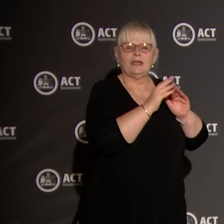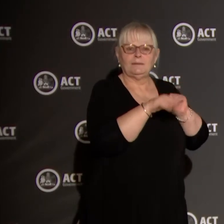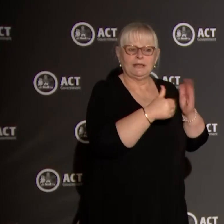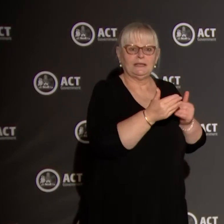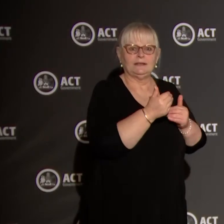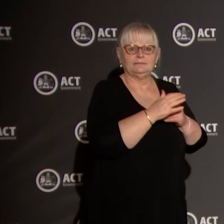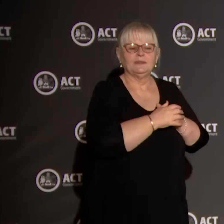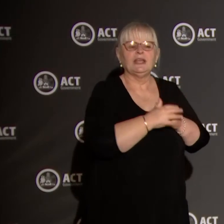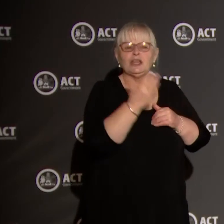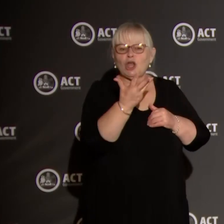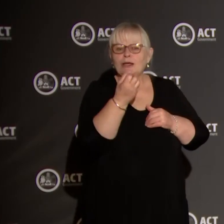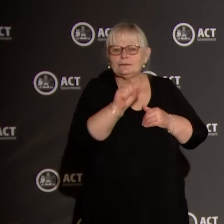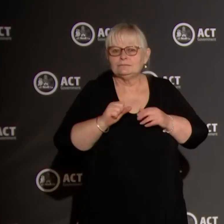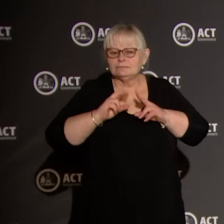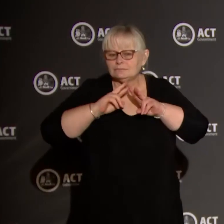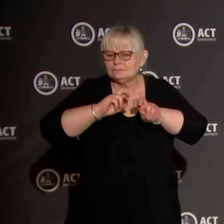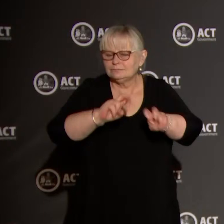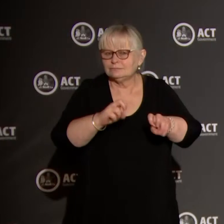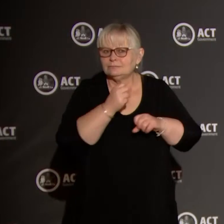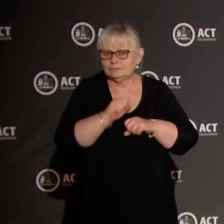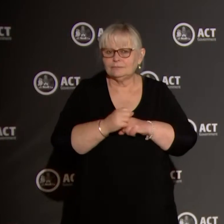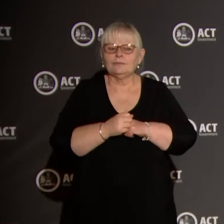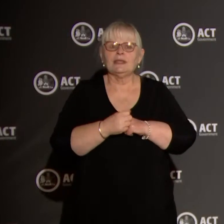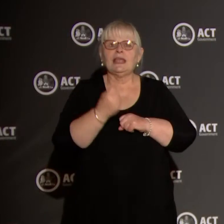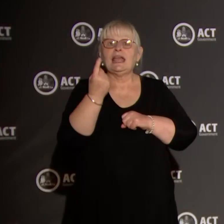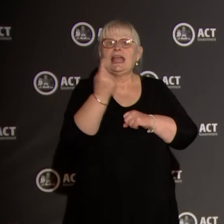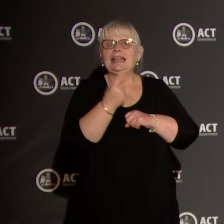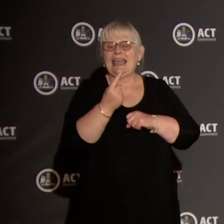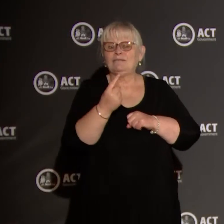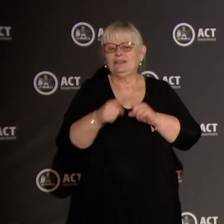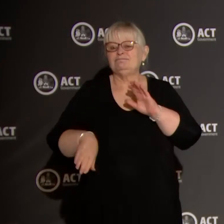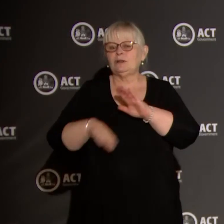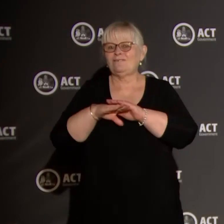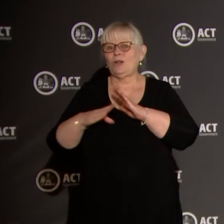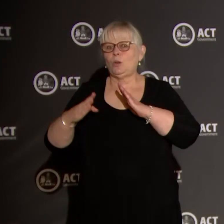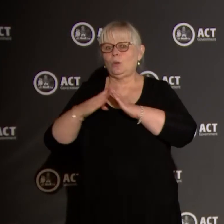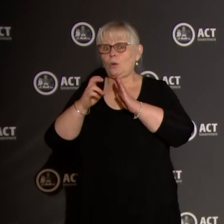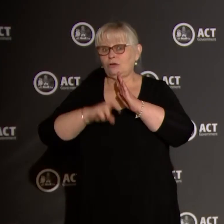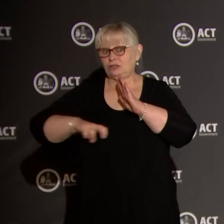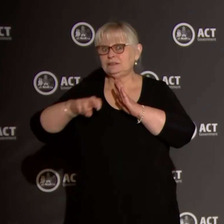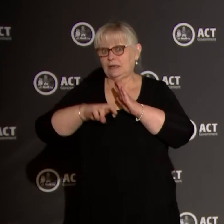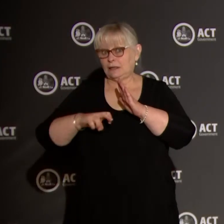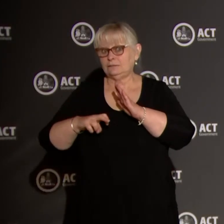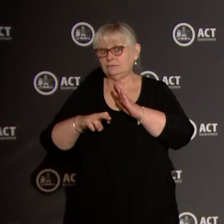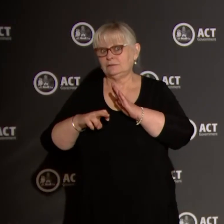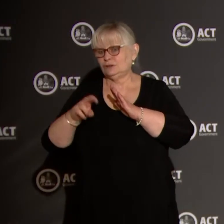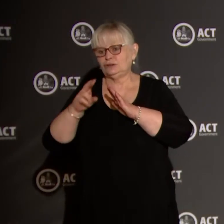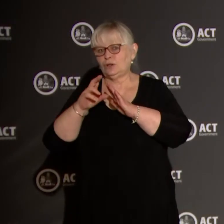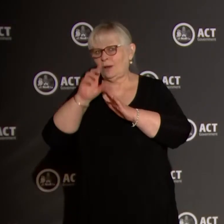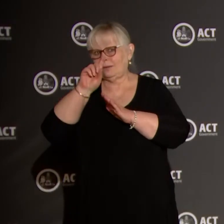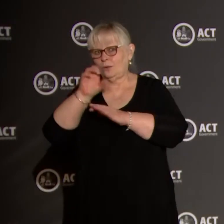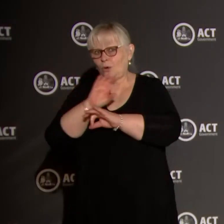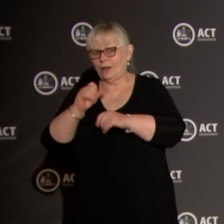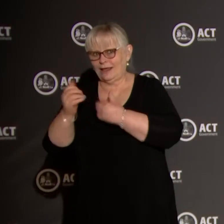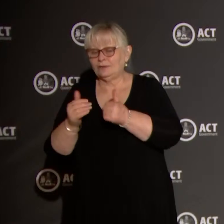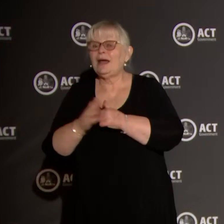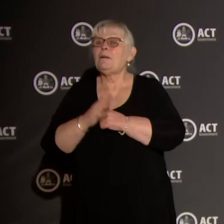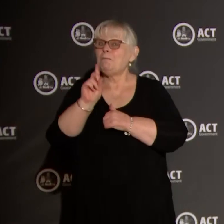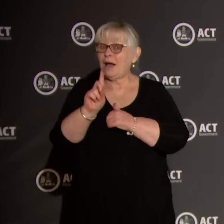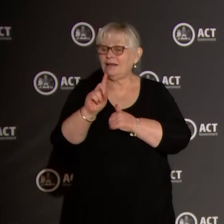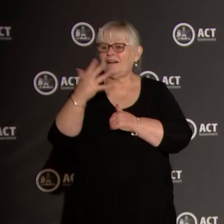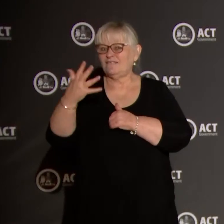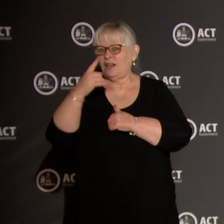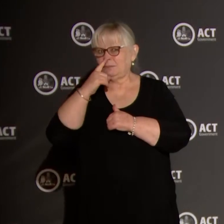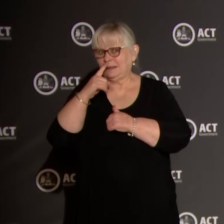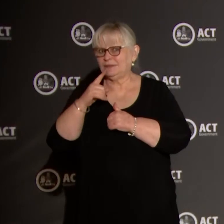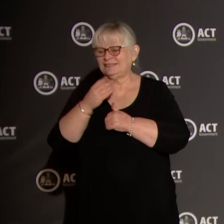9 are still being investigated. 11 were in quarantine during their whole infectious period. 5 people spent some